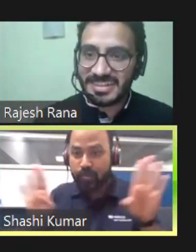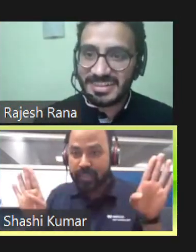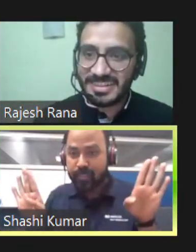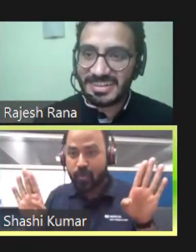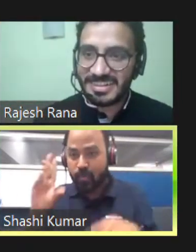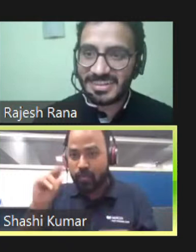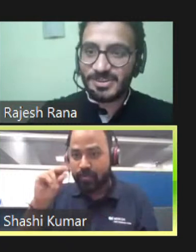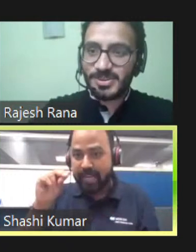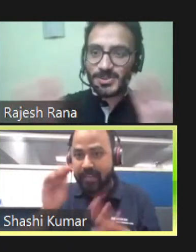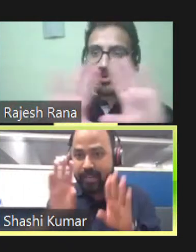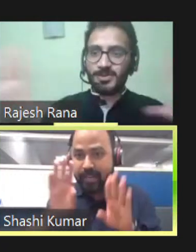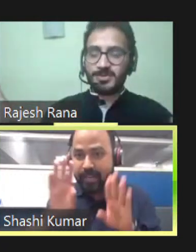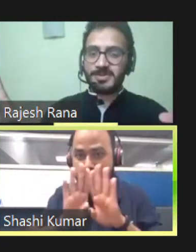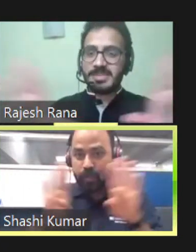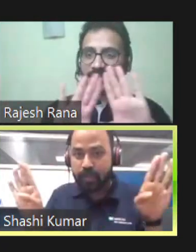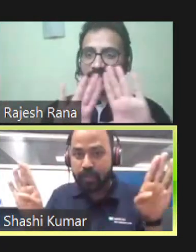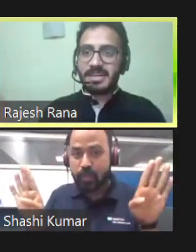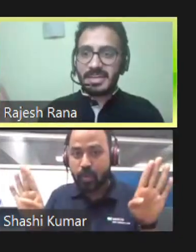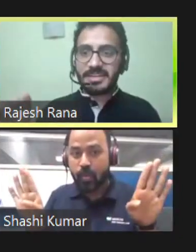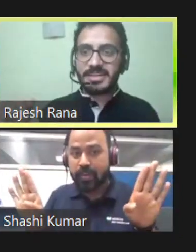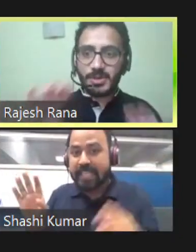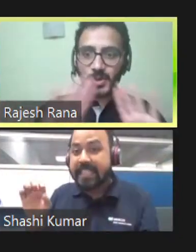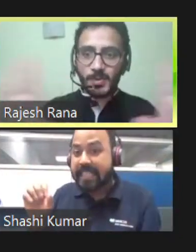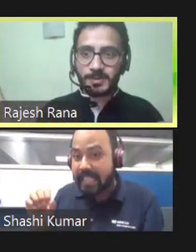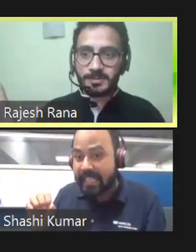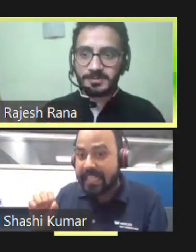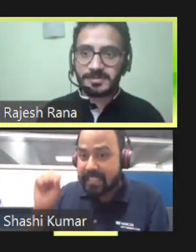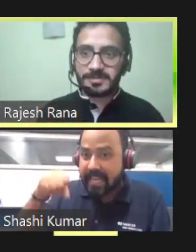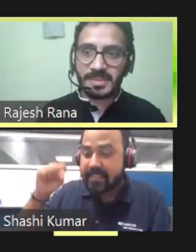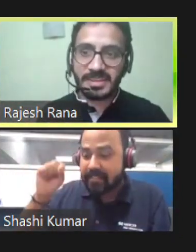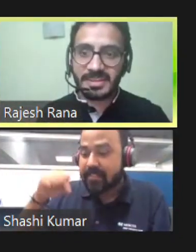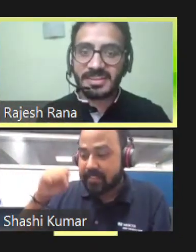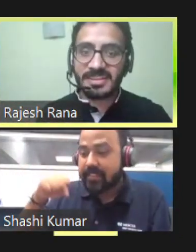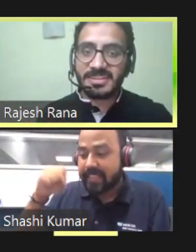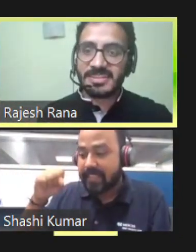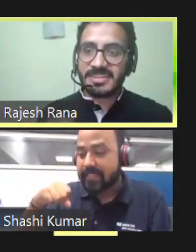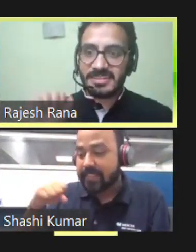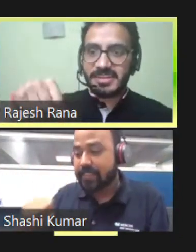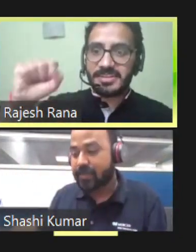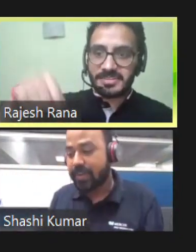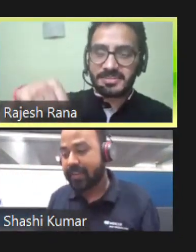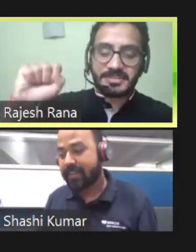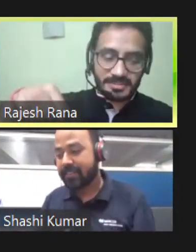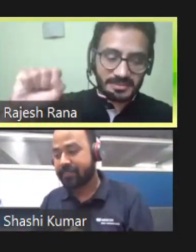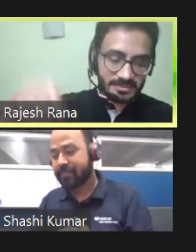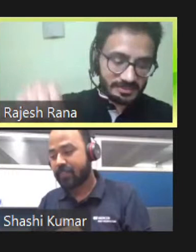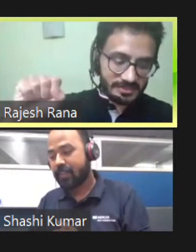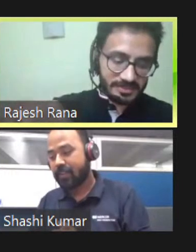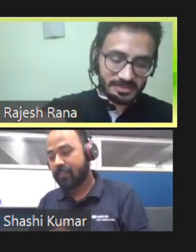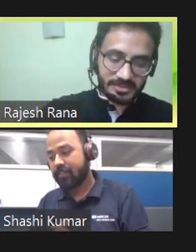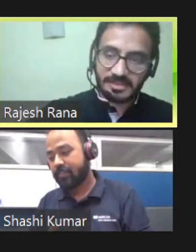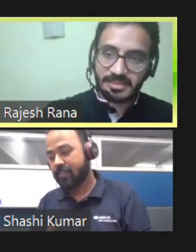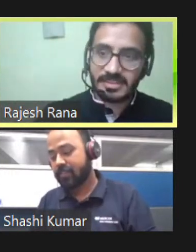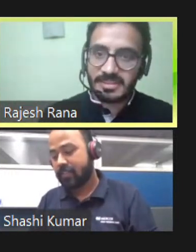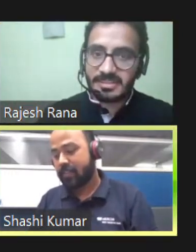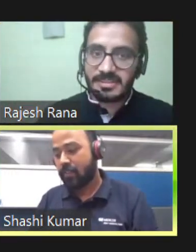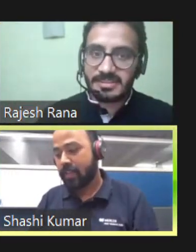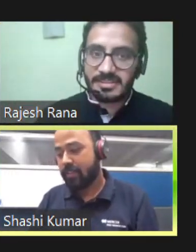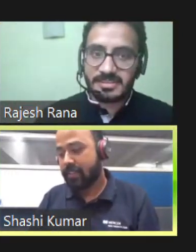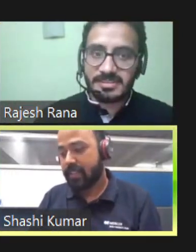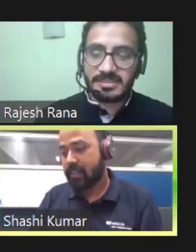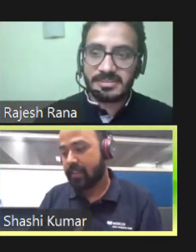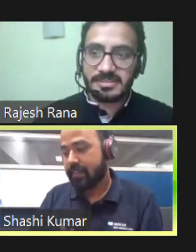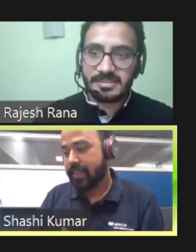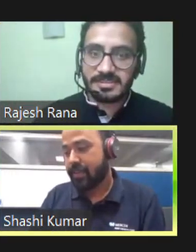no. Two is no. It was Right? no. Remember, two is no. Right. No. Three is yes. Three is yes. Yes. Right?